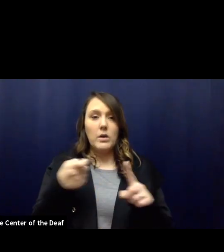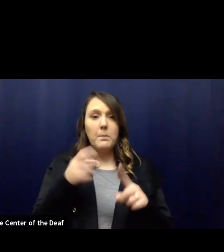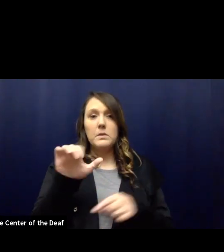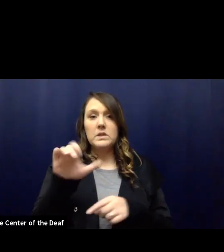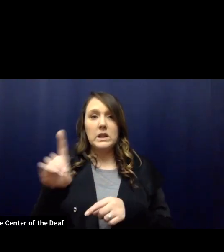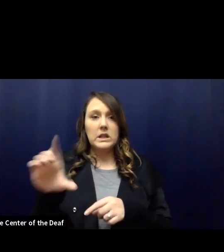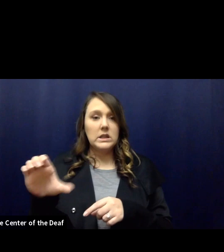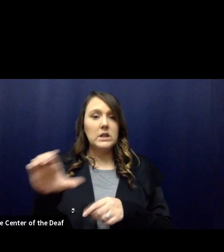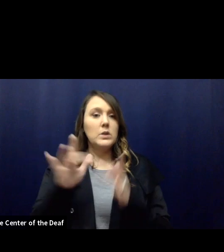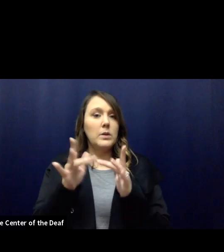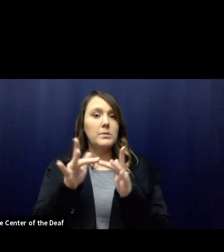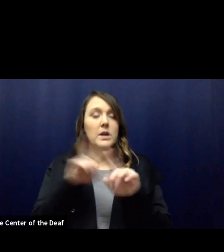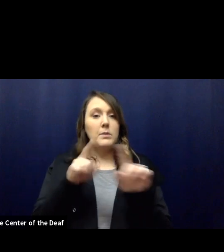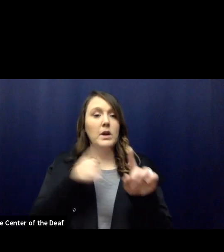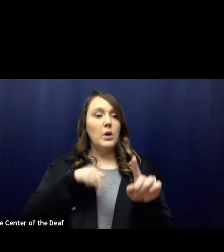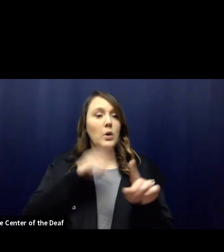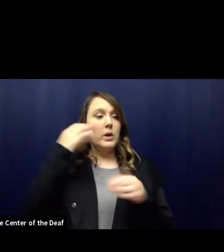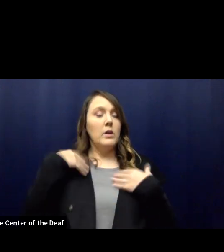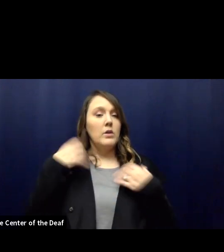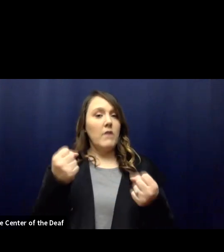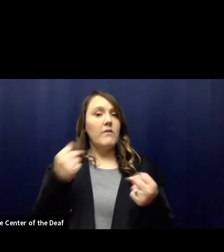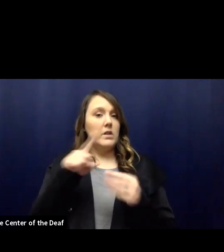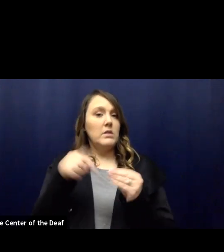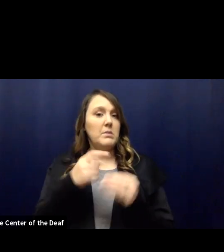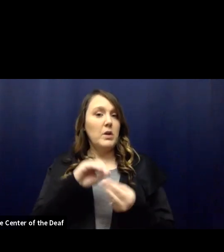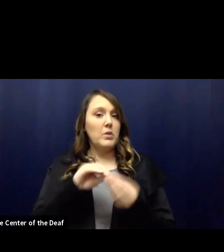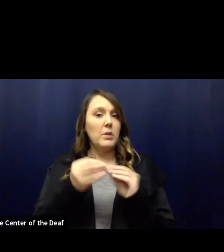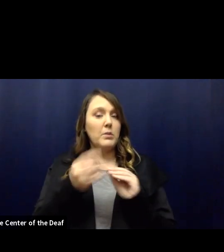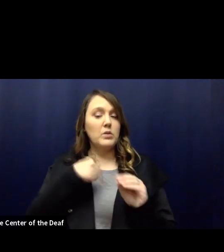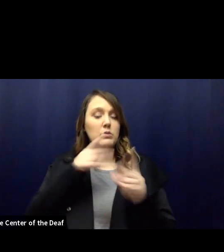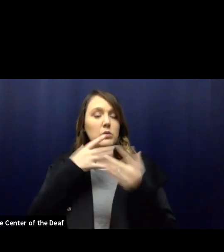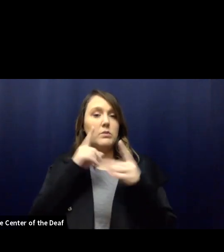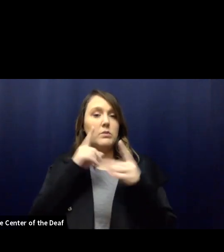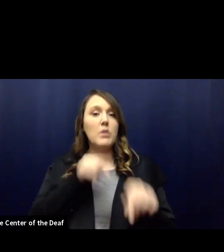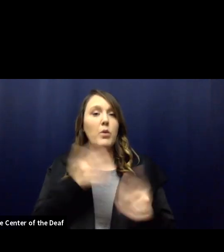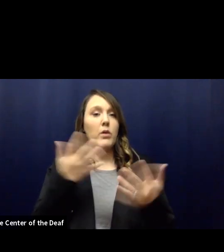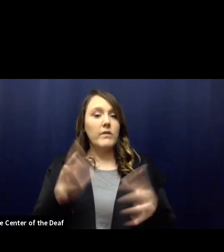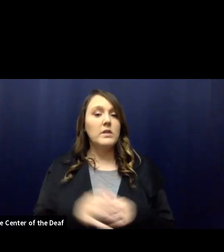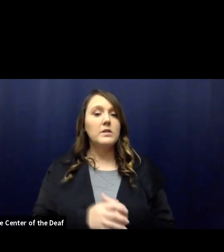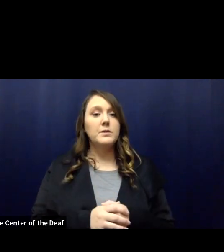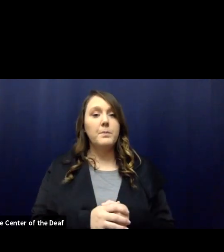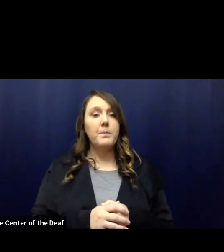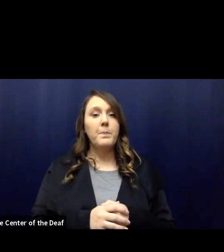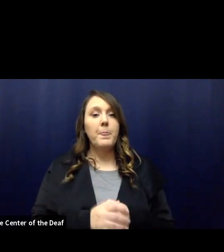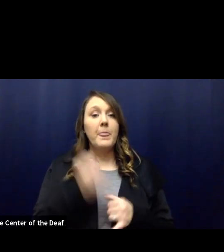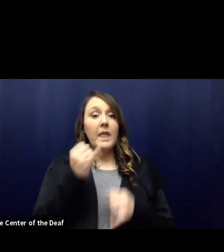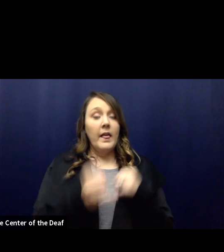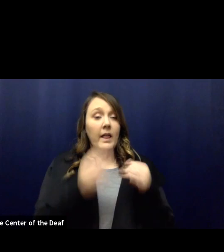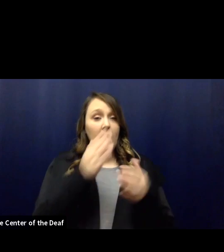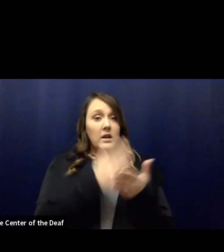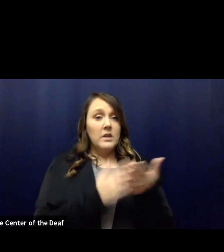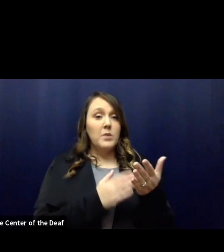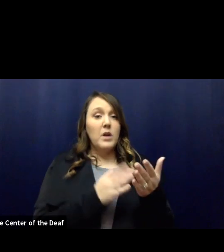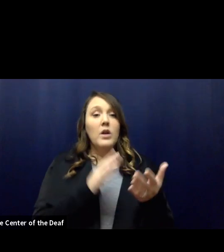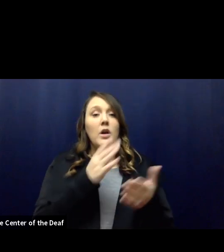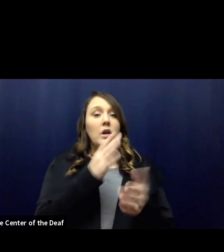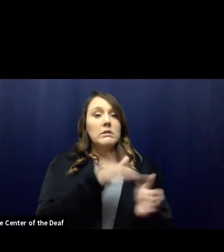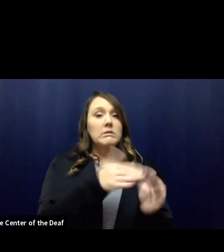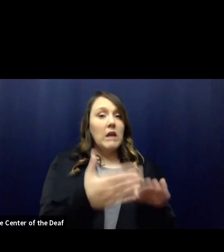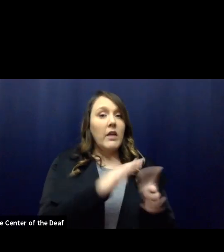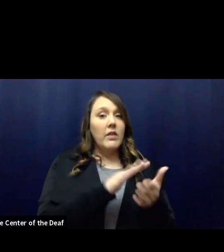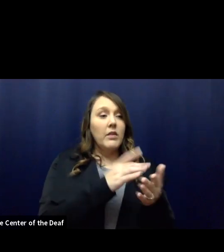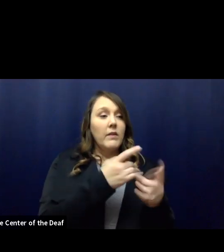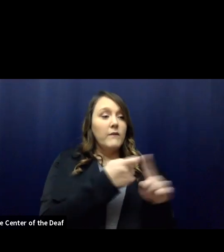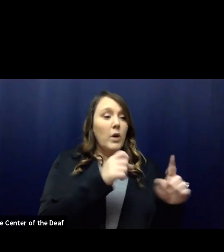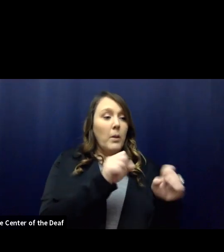feel confident. We've reported everyone that we've heard that we know of at this time. Our last piece on that question was what makes a death go from probable to confirmed,